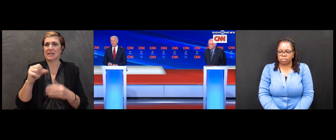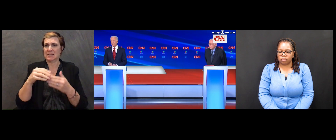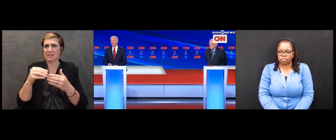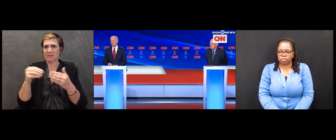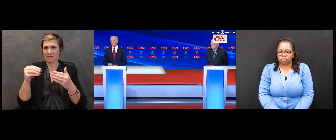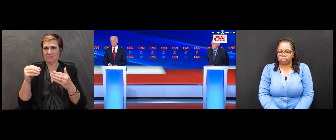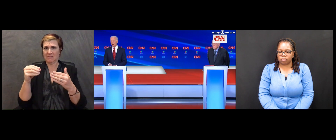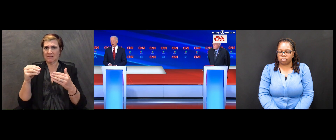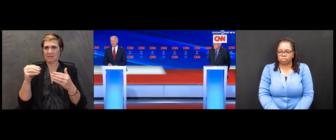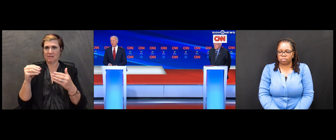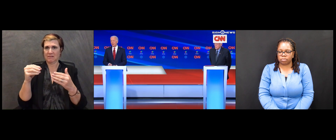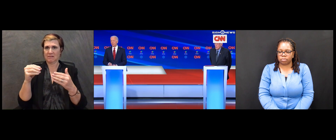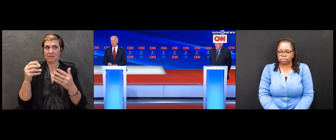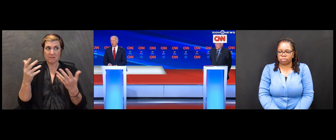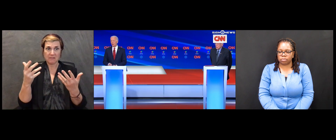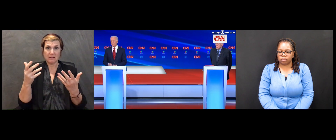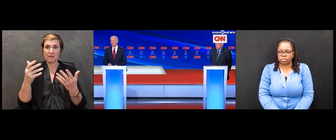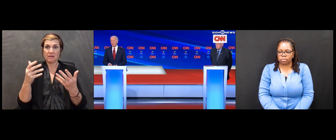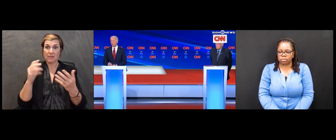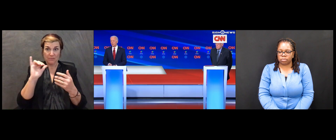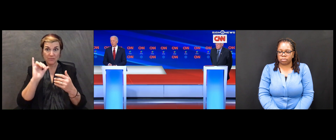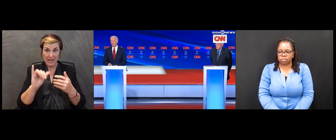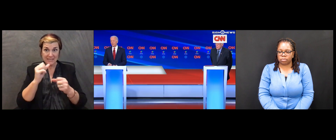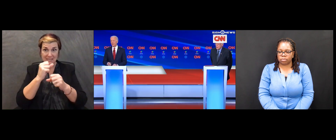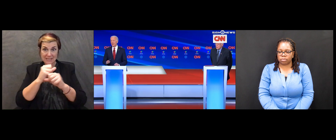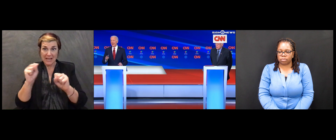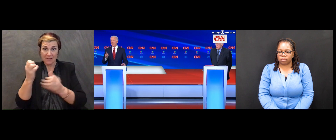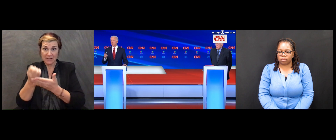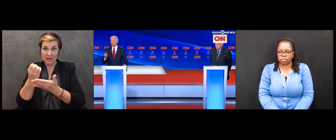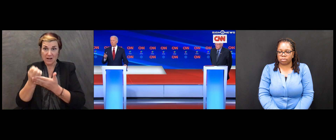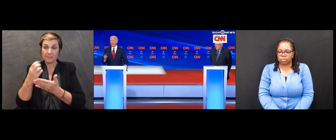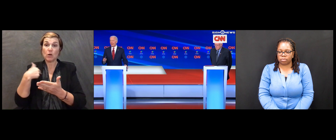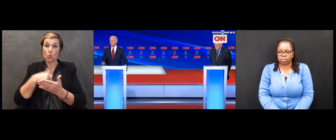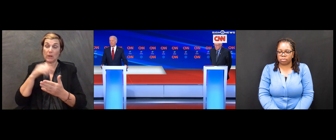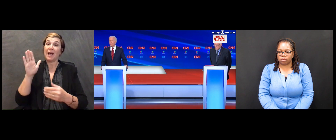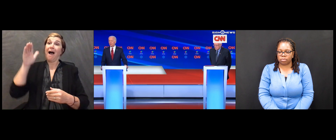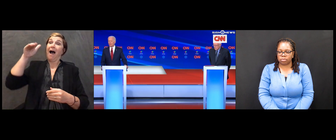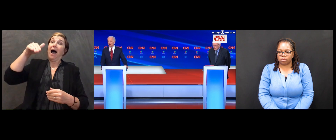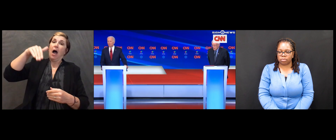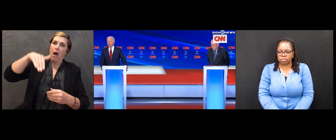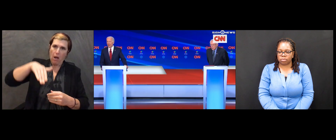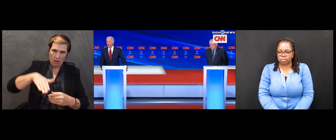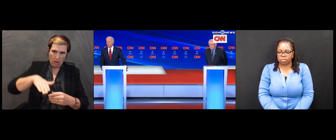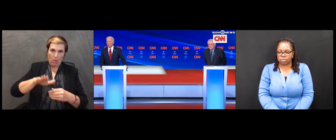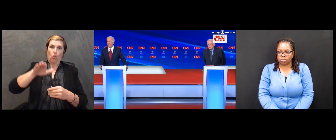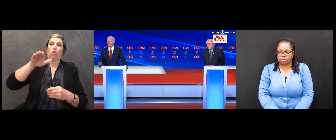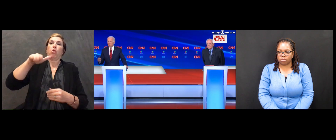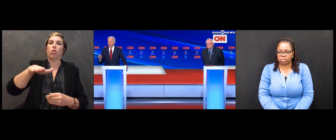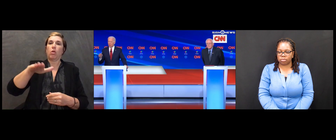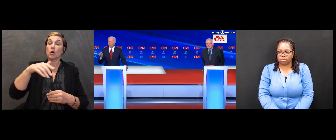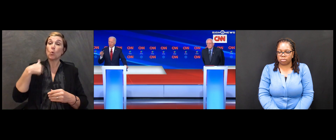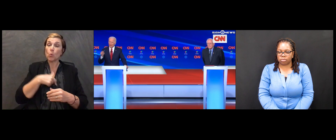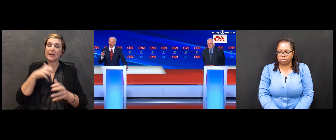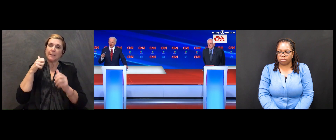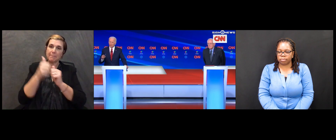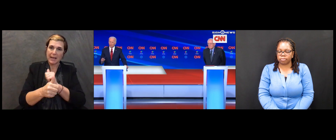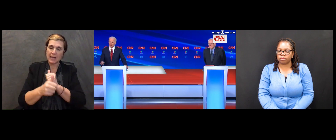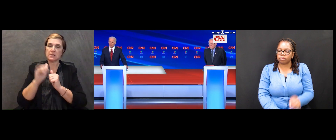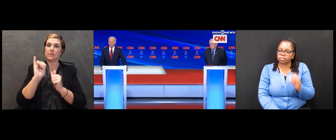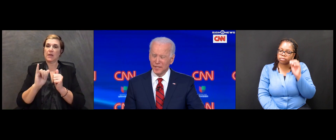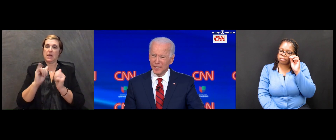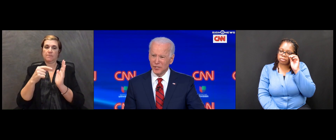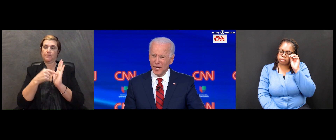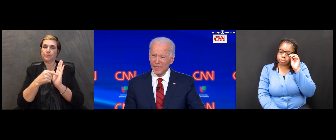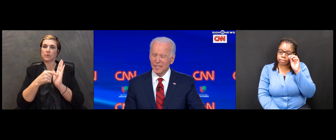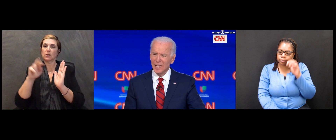was that it saved the economy from going into a depression. After we passed the Recovery Act, which I was the one who went out and got the